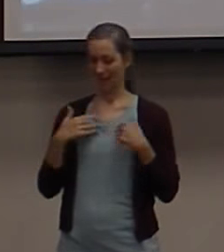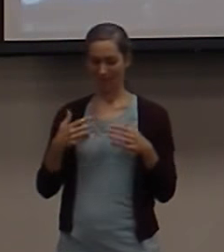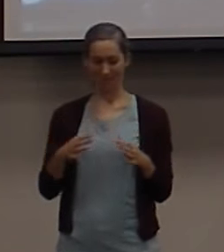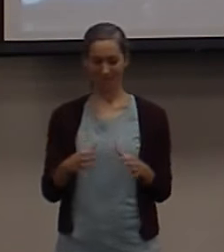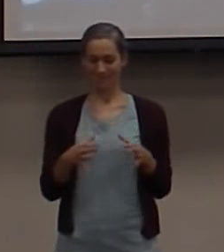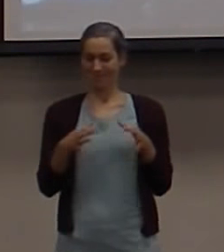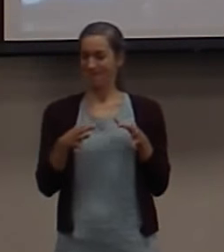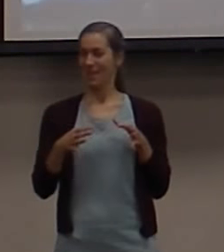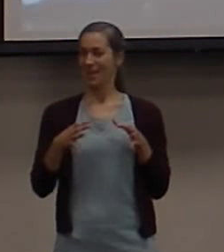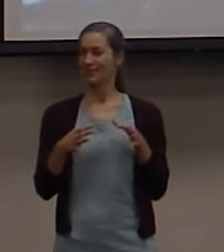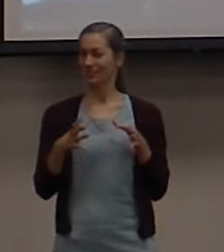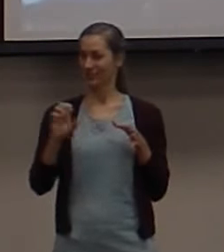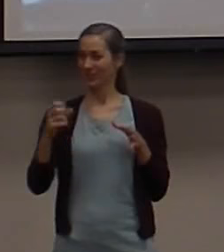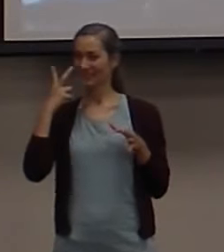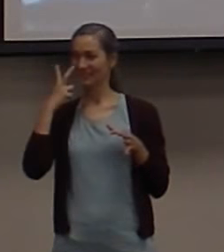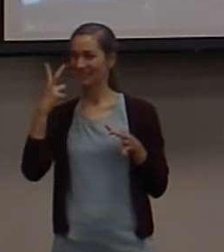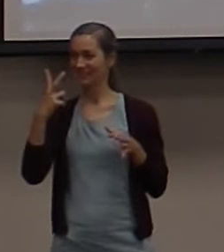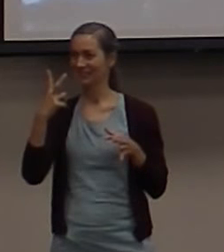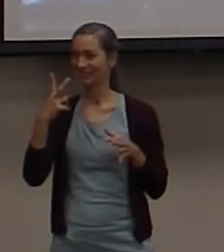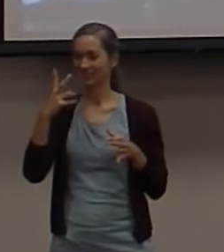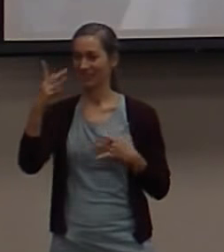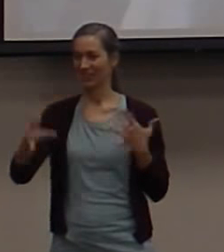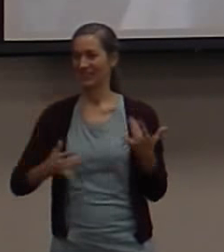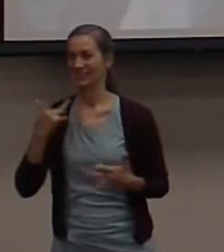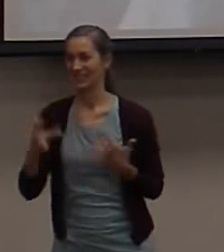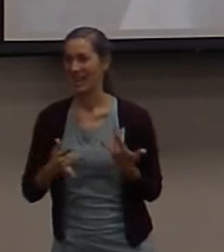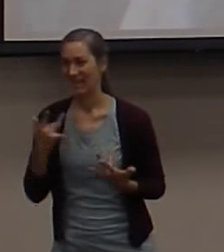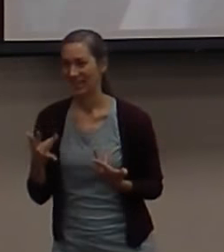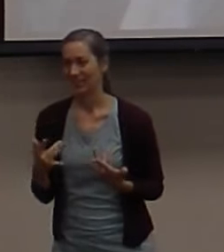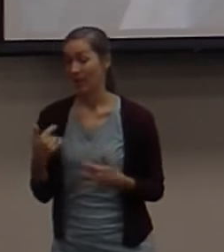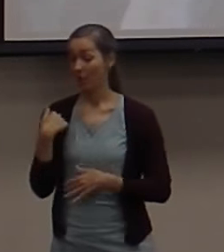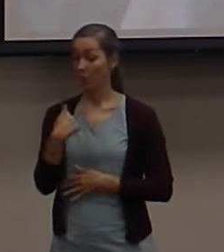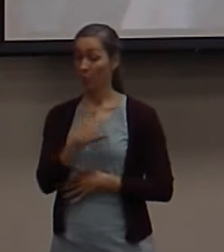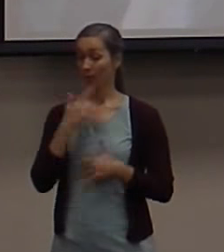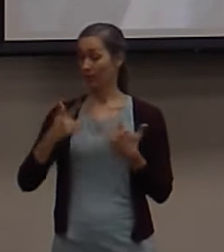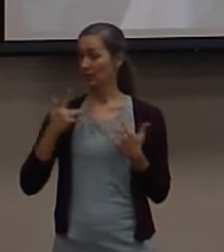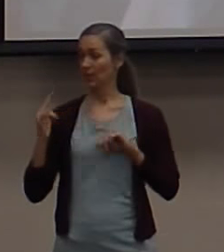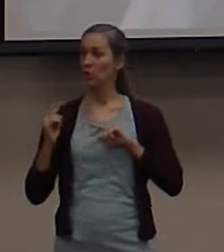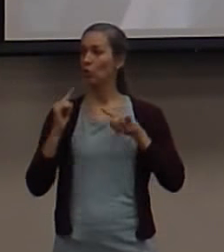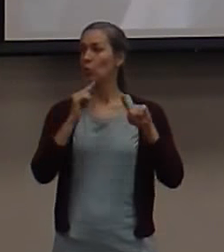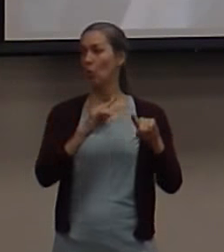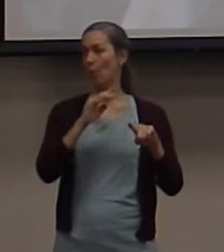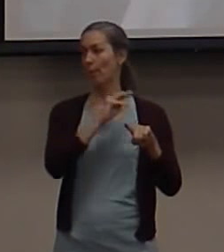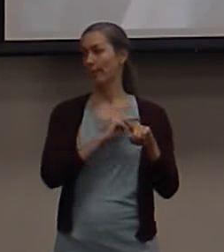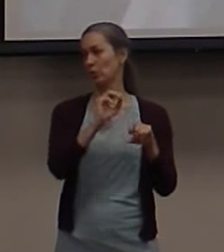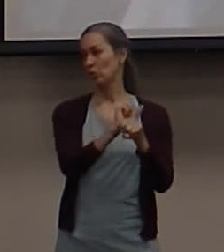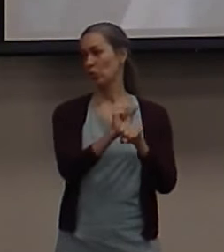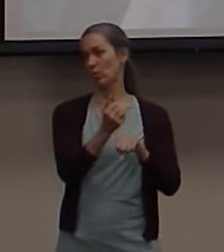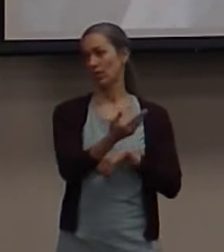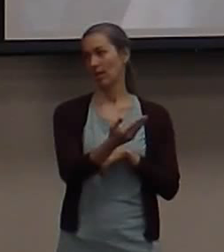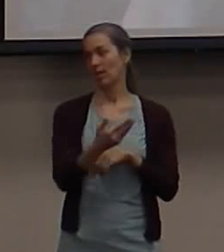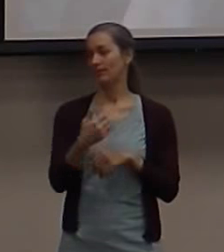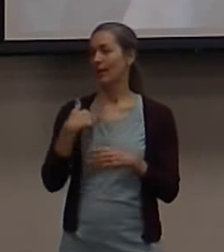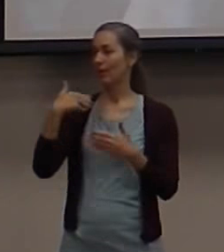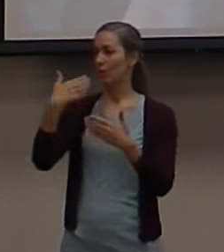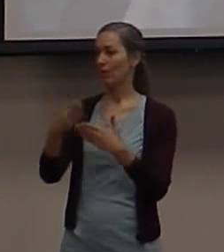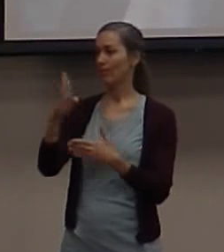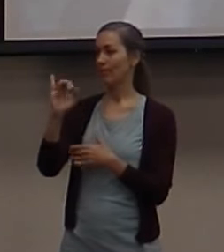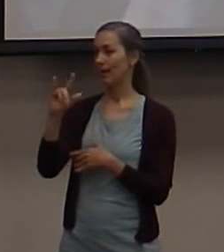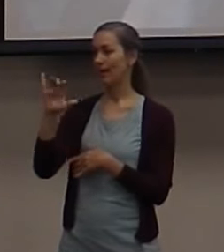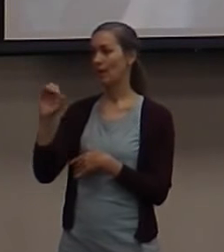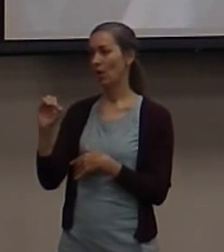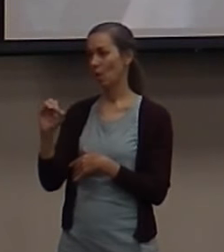and you'll get some idea what excites us about going and doing mission work. So when I got to Baguio, where